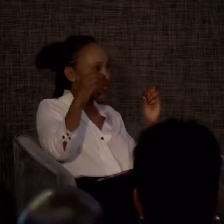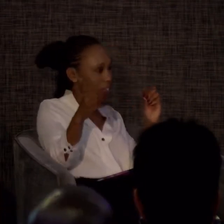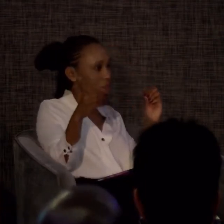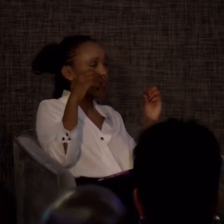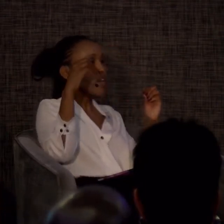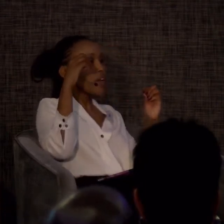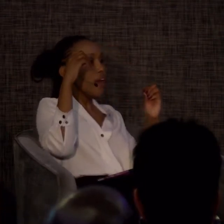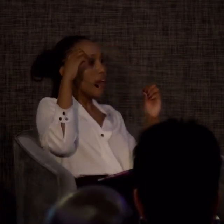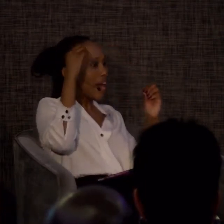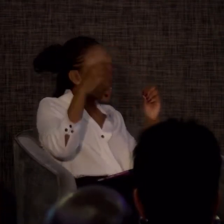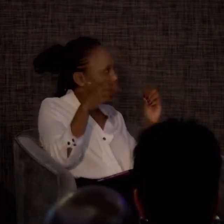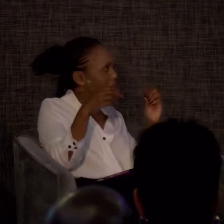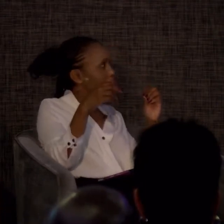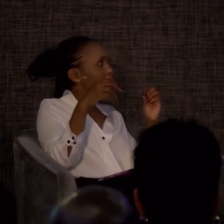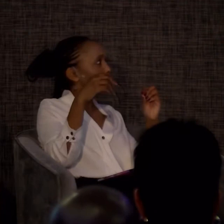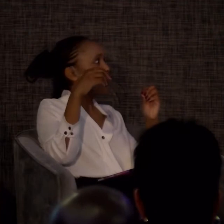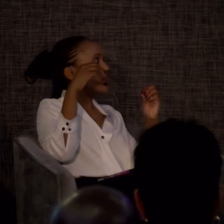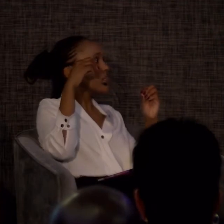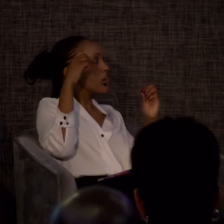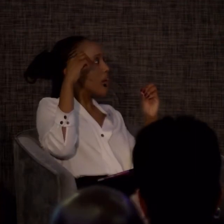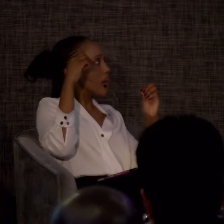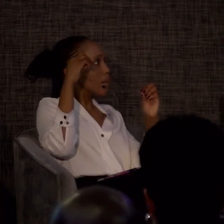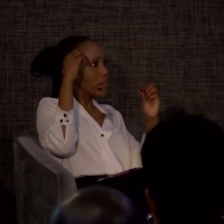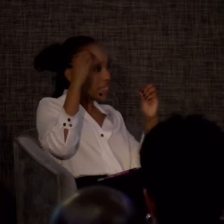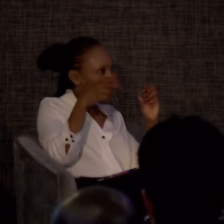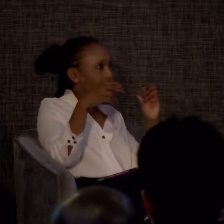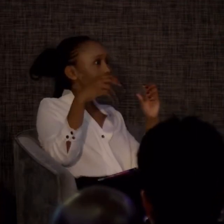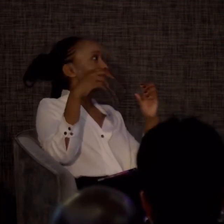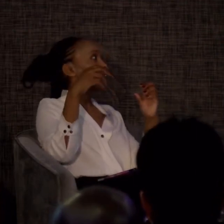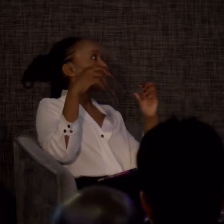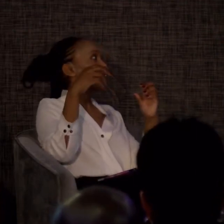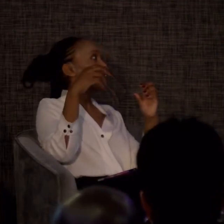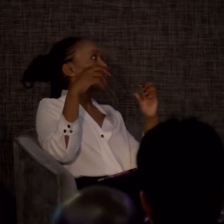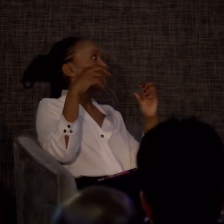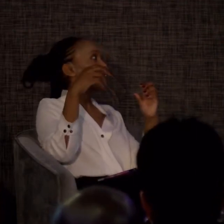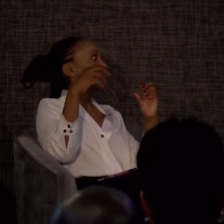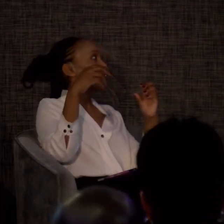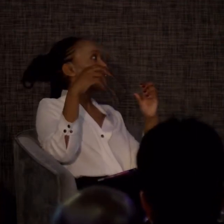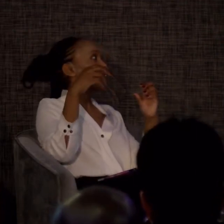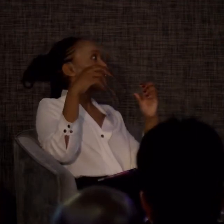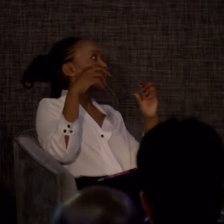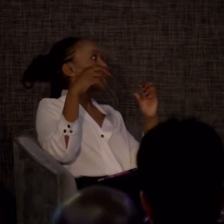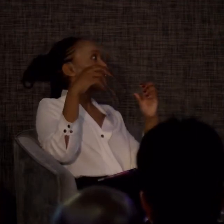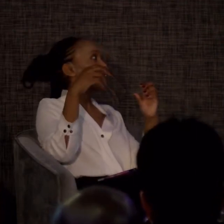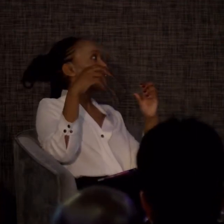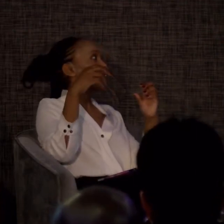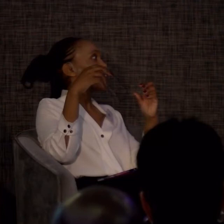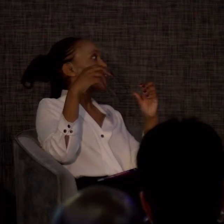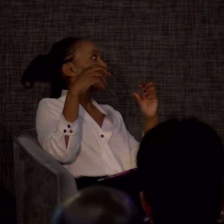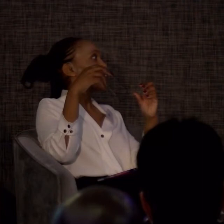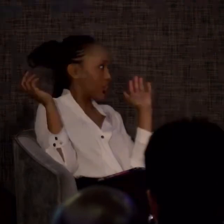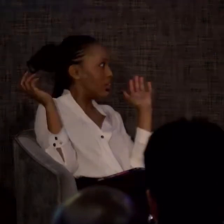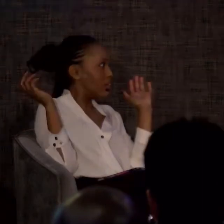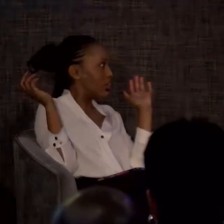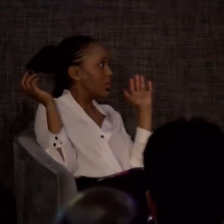service delivery, high unemployment, leading to people taking law on. So who's in